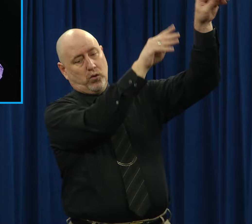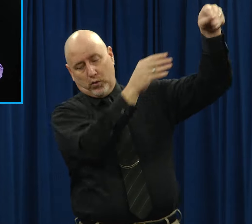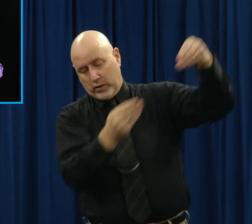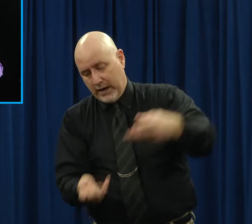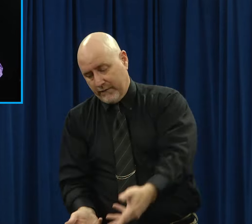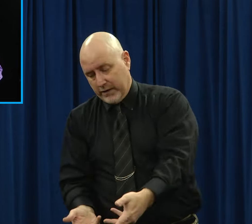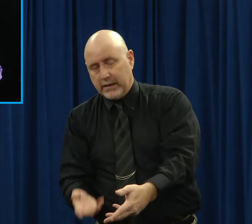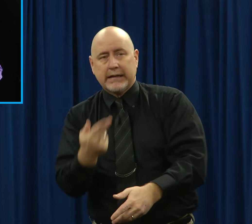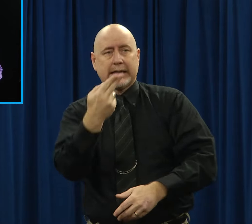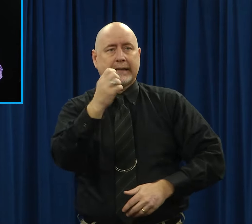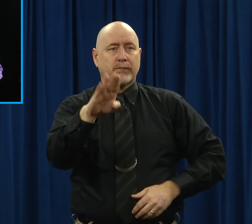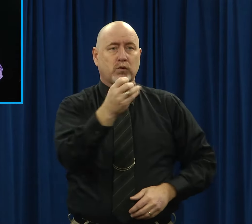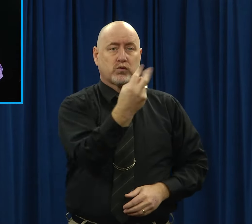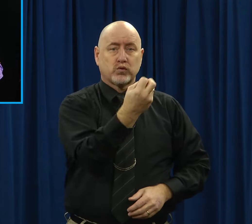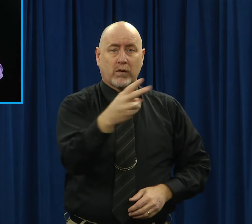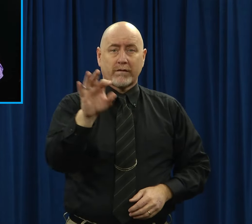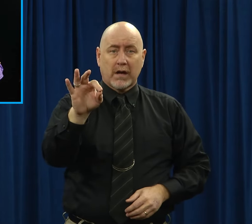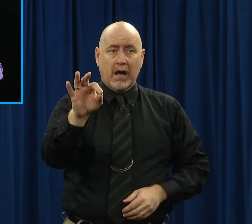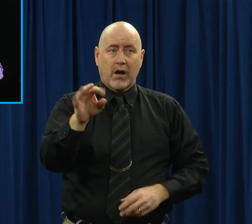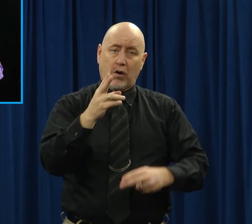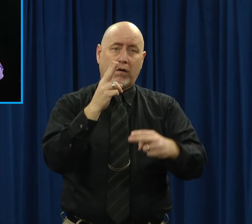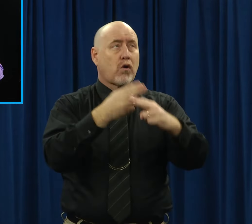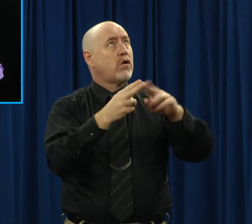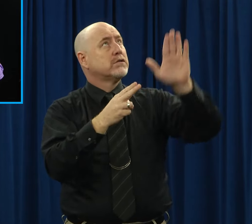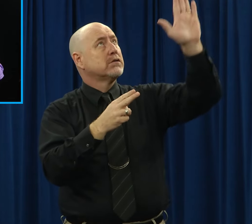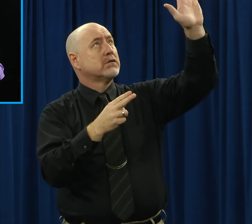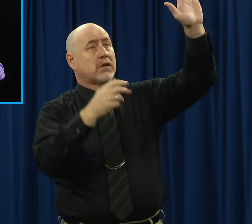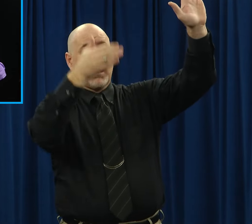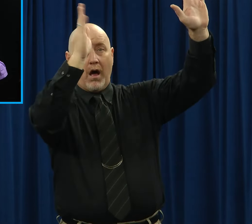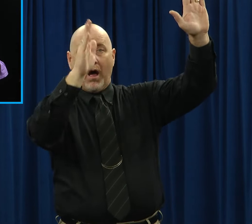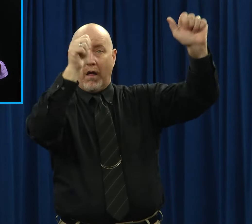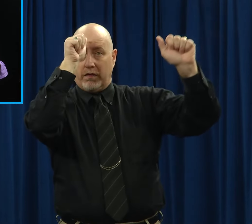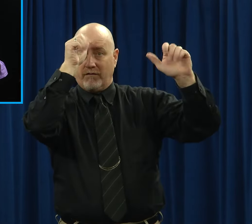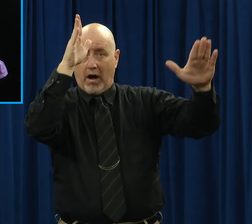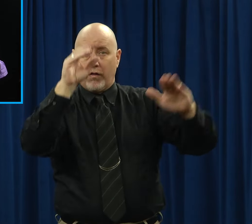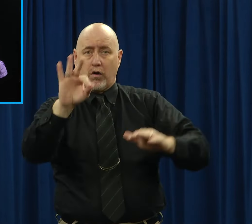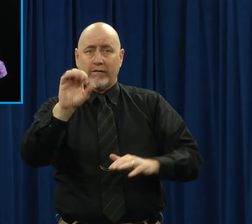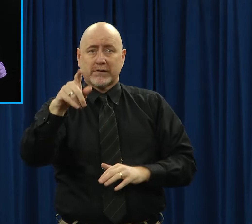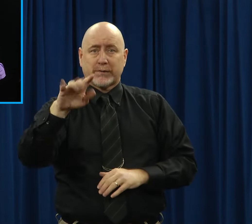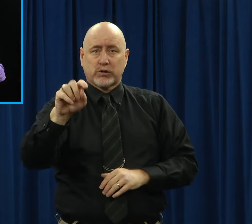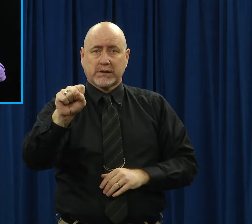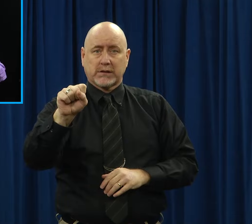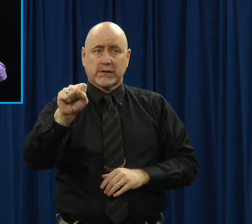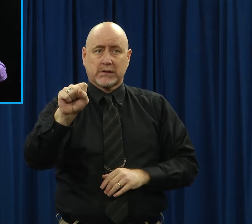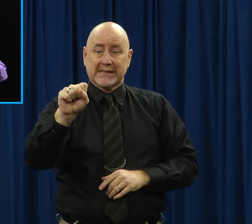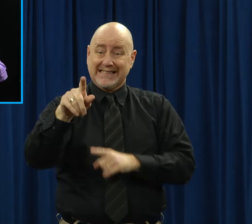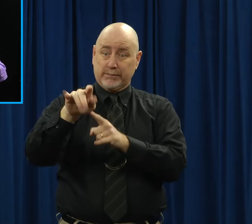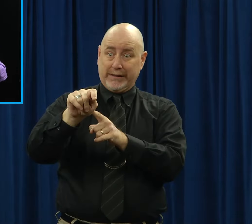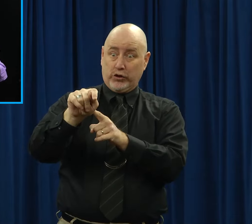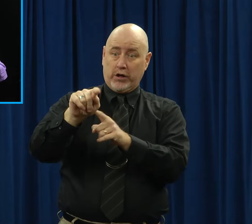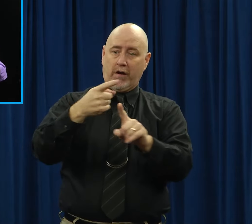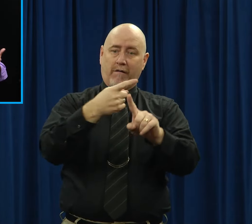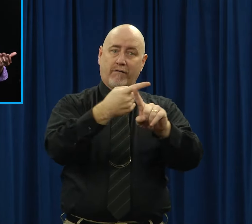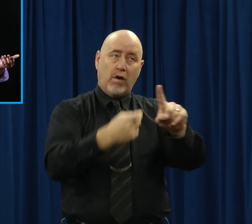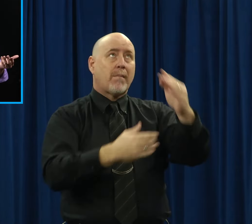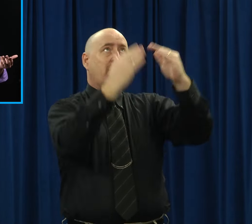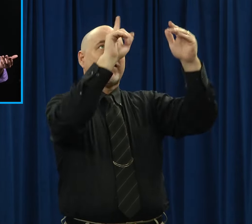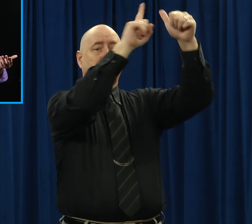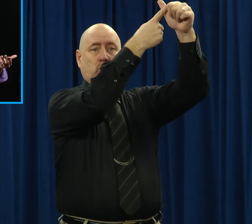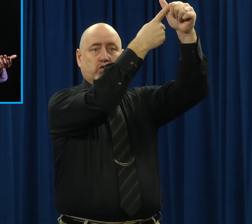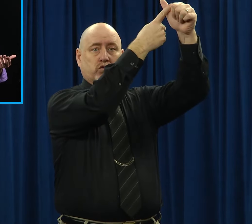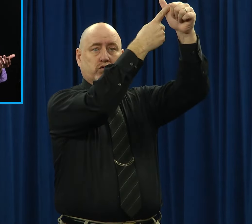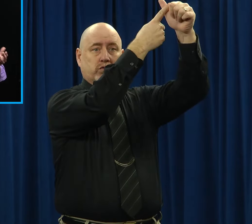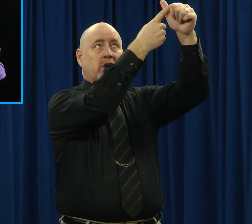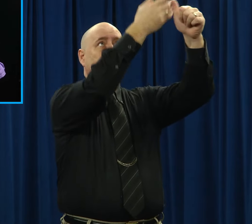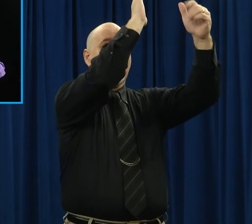God who gave it. Hebrews chapter 12 and verse 9 calls God the Father of spirits. And so the spirit originally comes